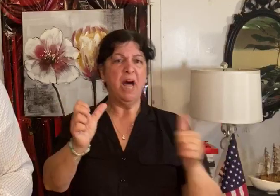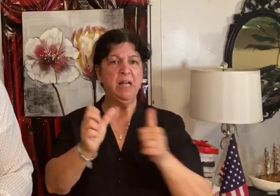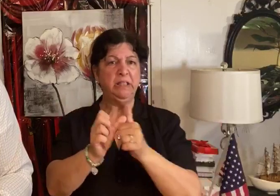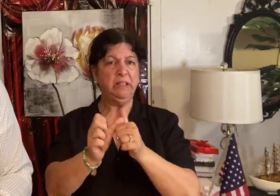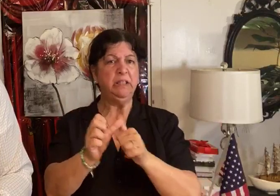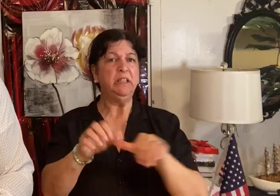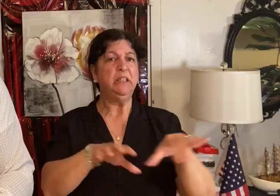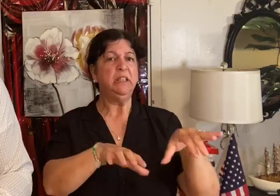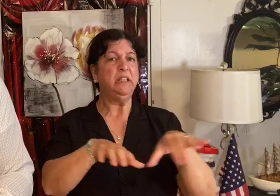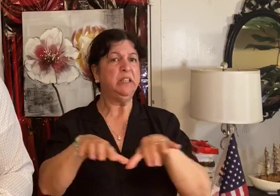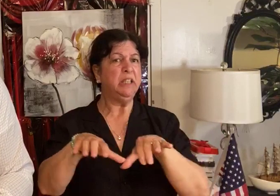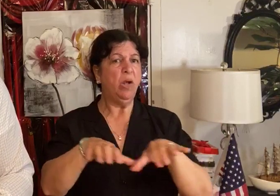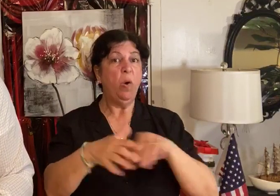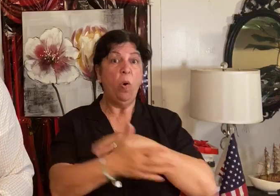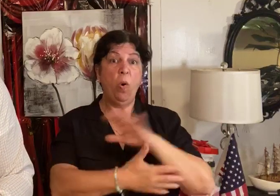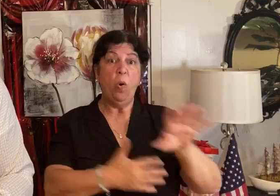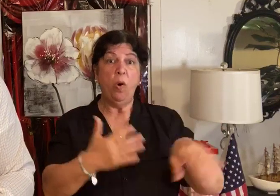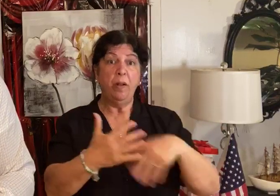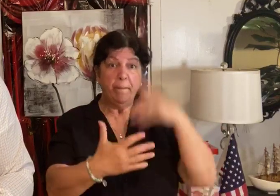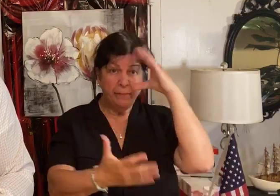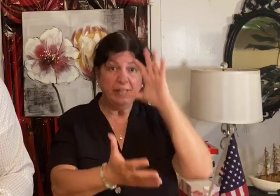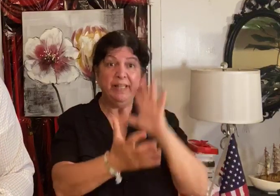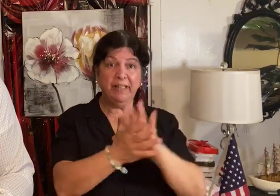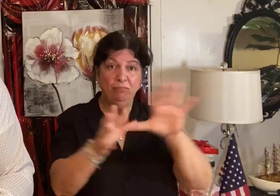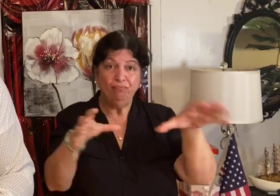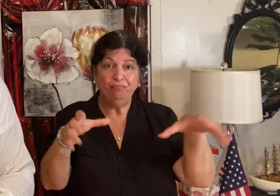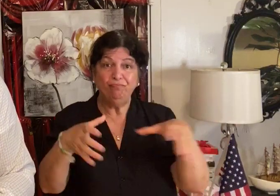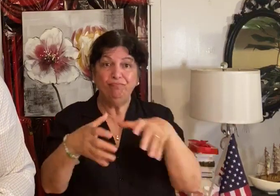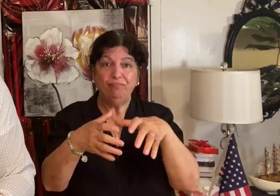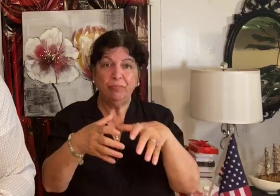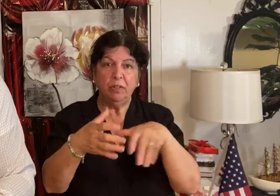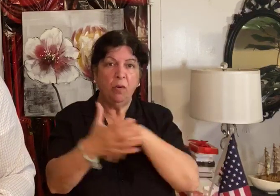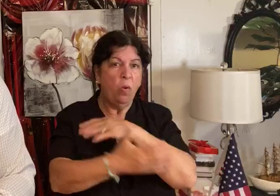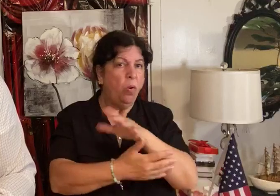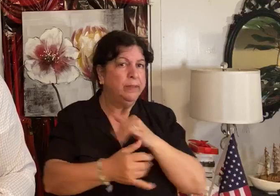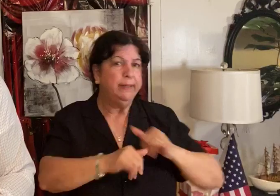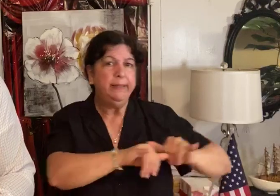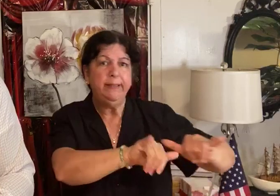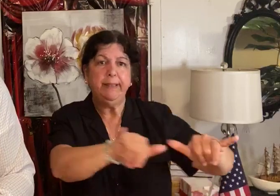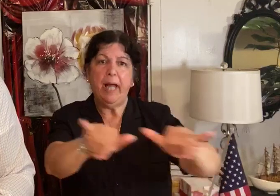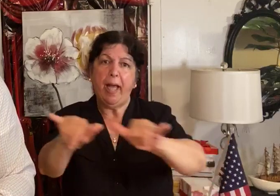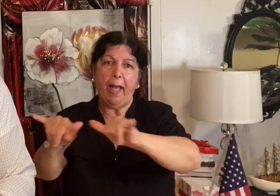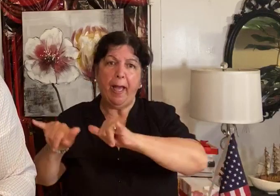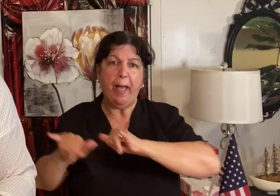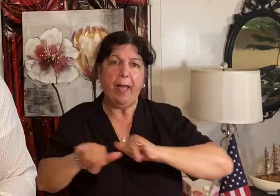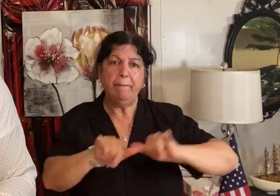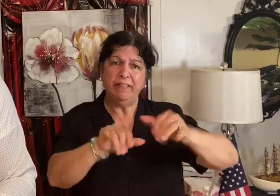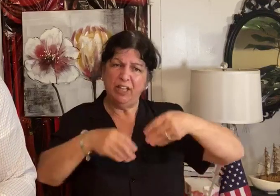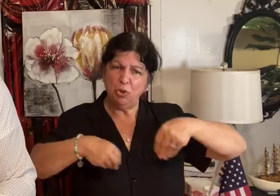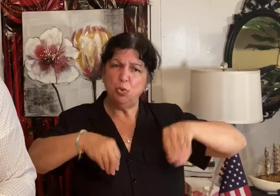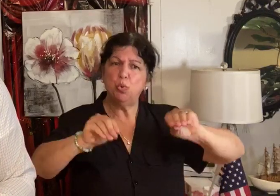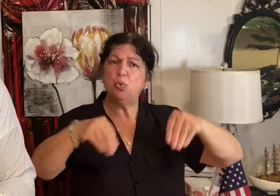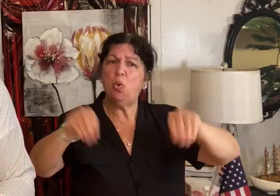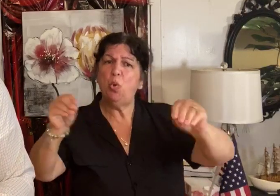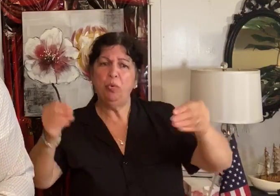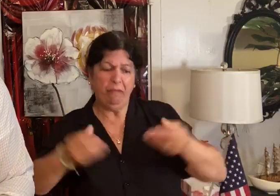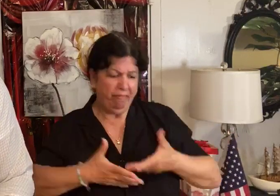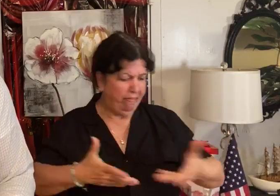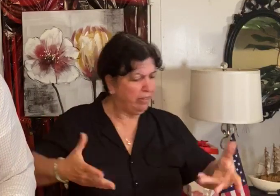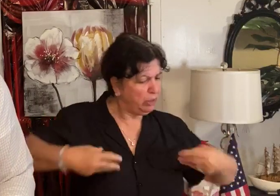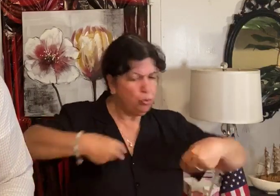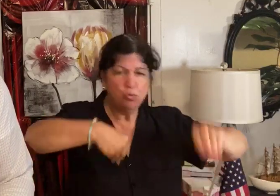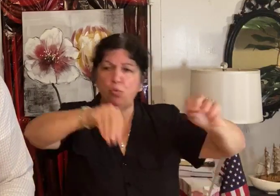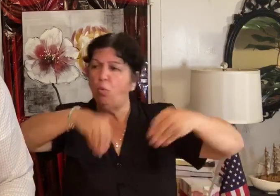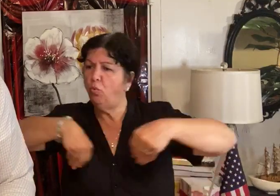that believed were together, and had all things common, and sold their possessions and goods, and parted